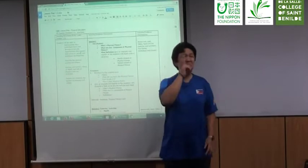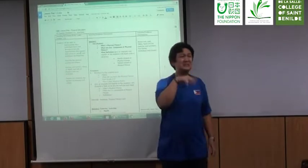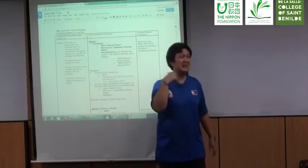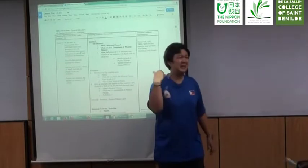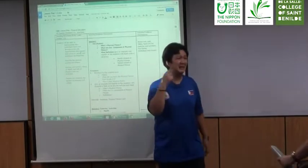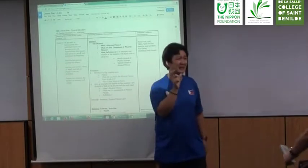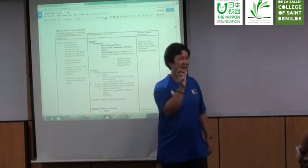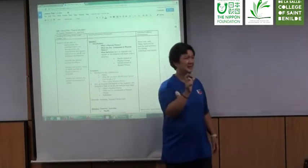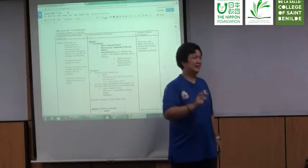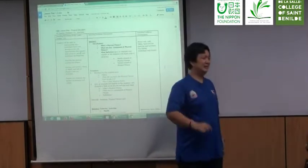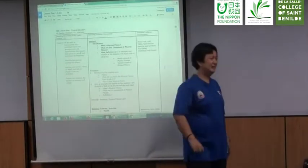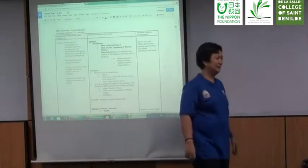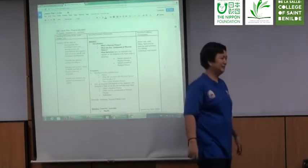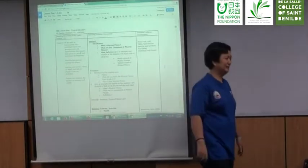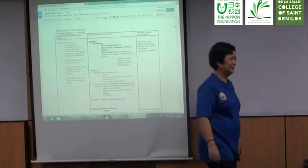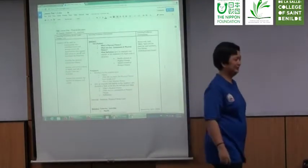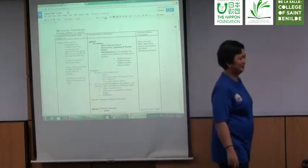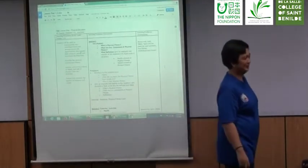will be 1 hour.